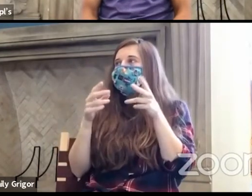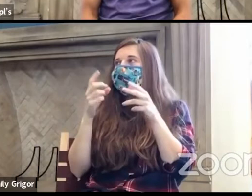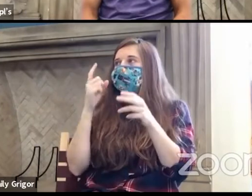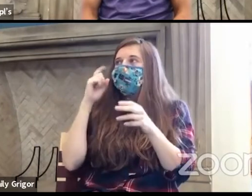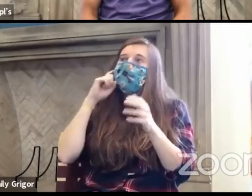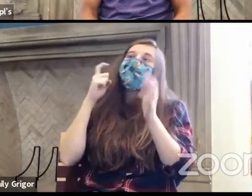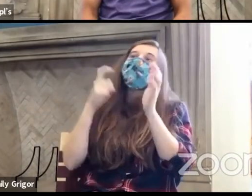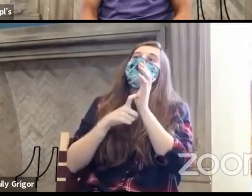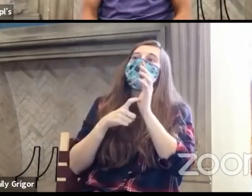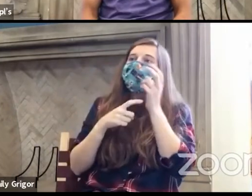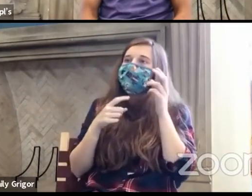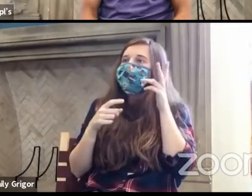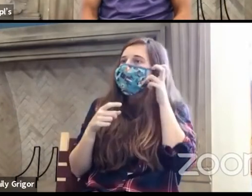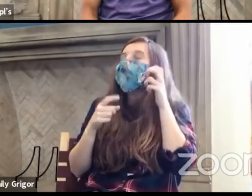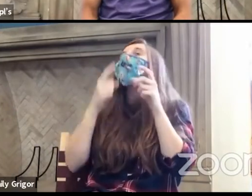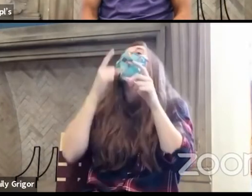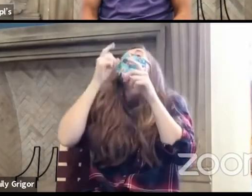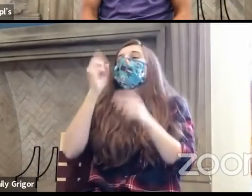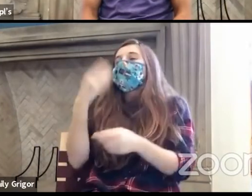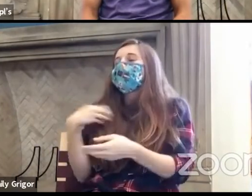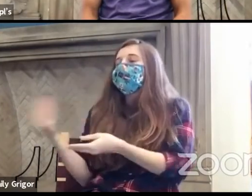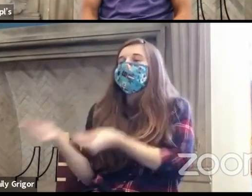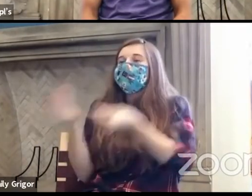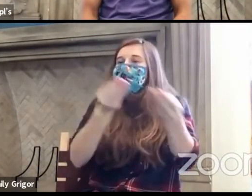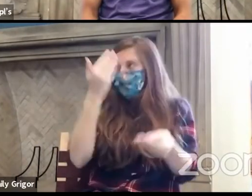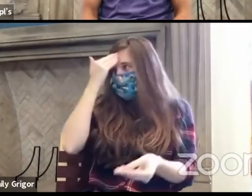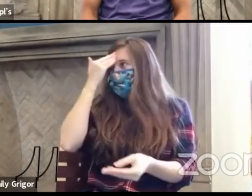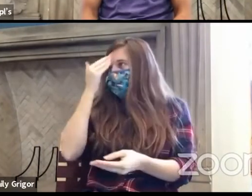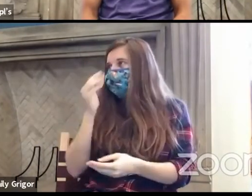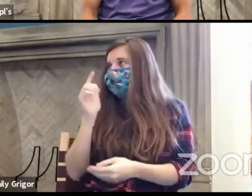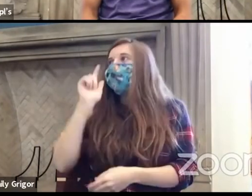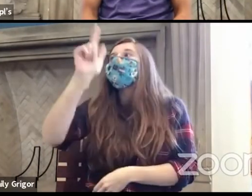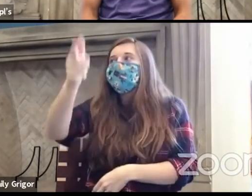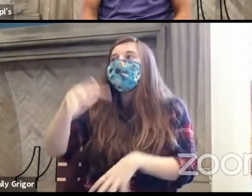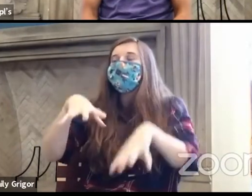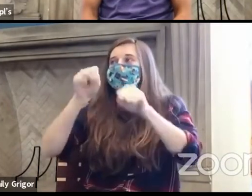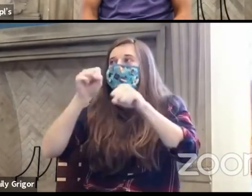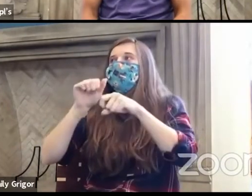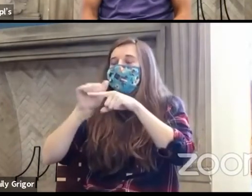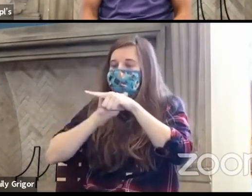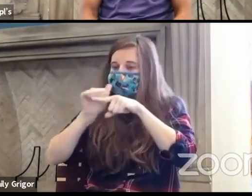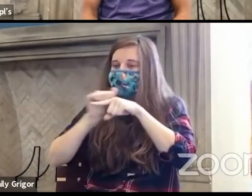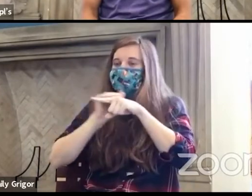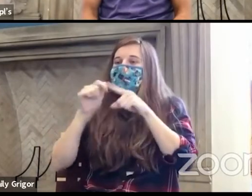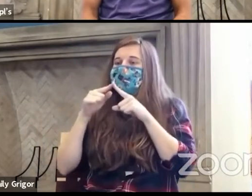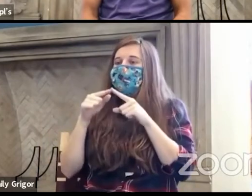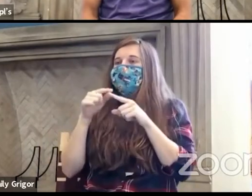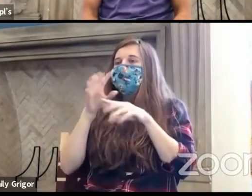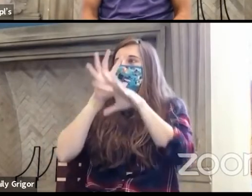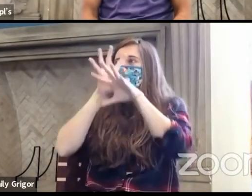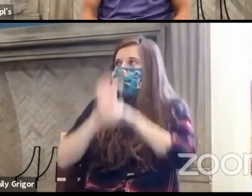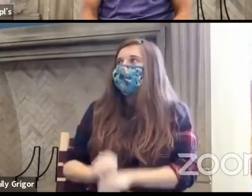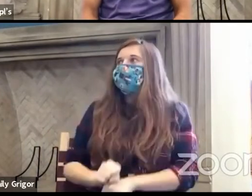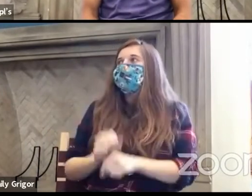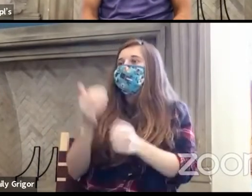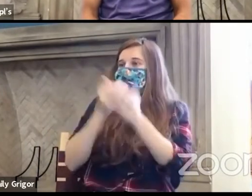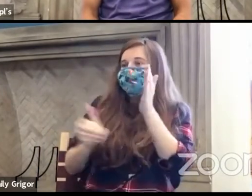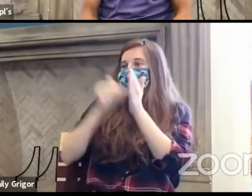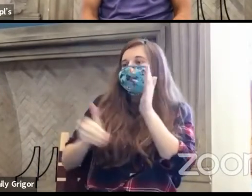And so when people had asked for it, I could recognize what they want. And it took time and practice and a lot